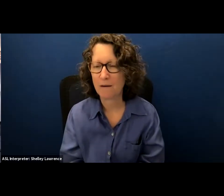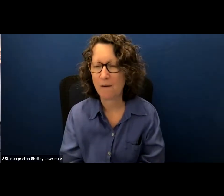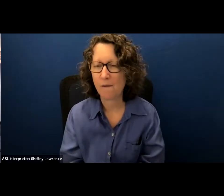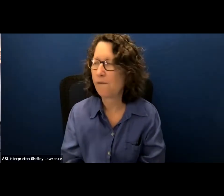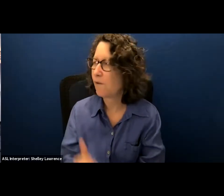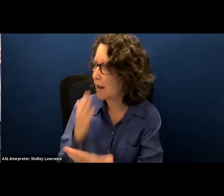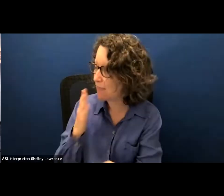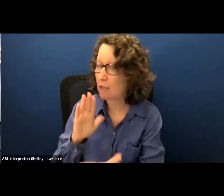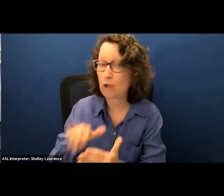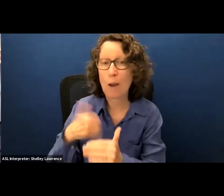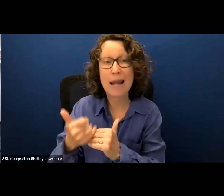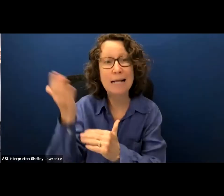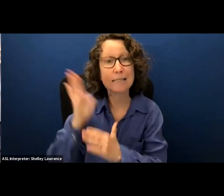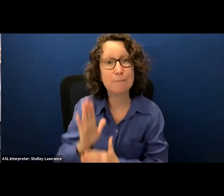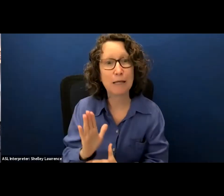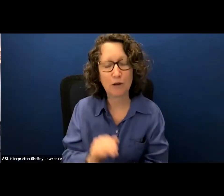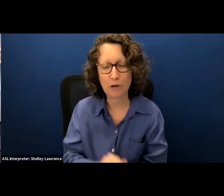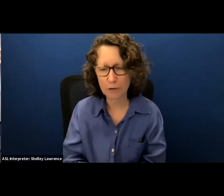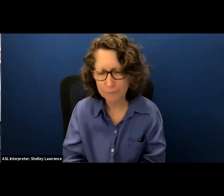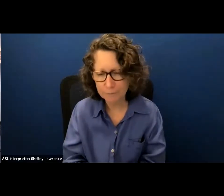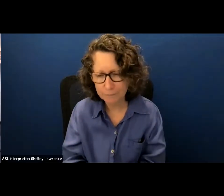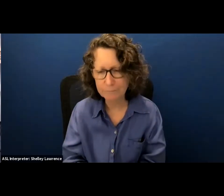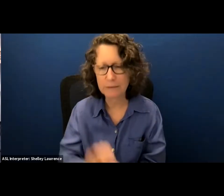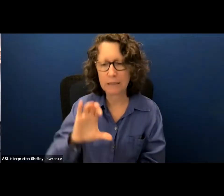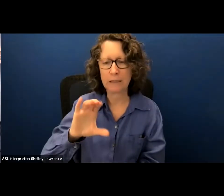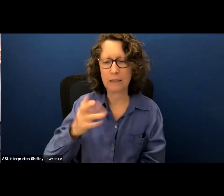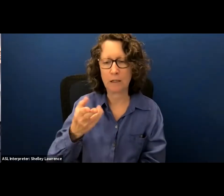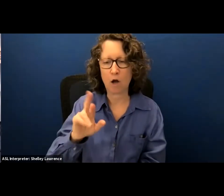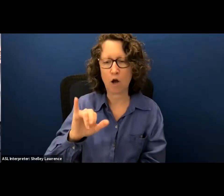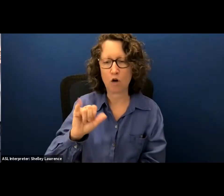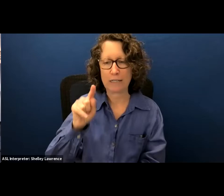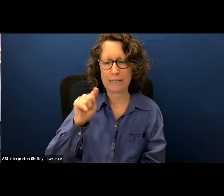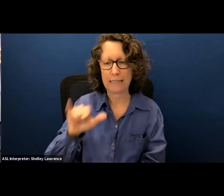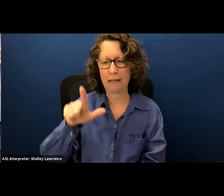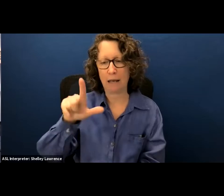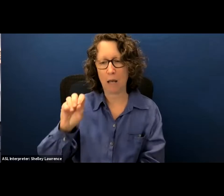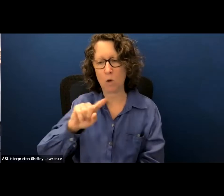Thank you. Next speaker is Christy Losana.